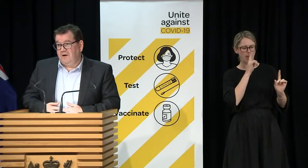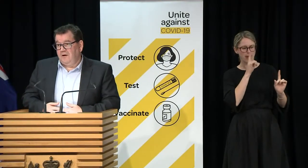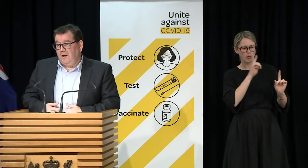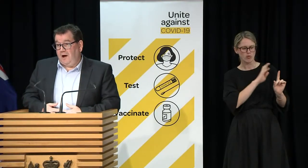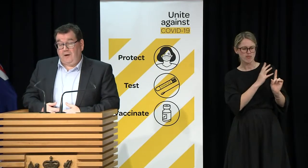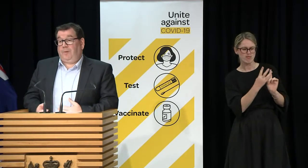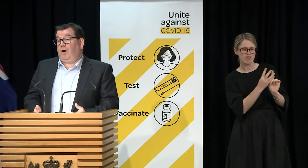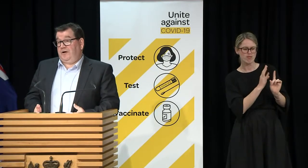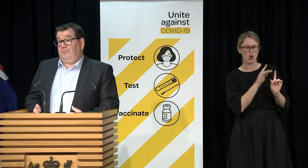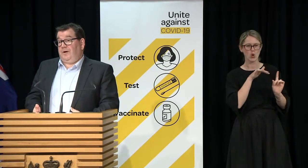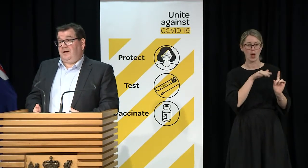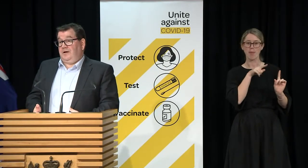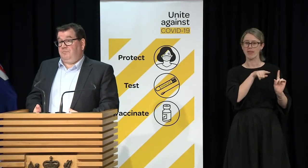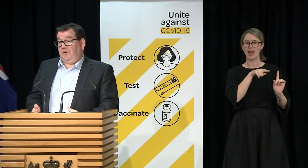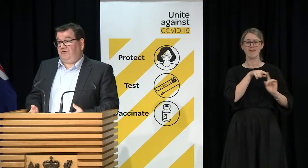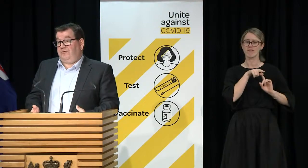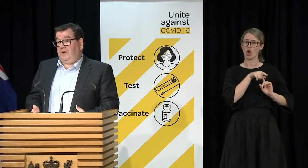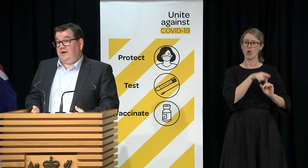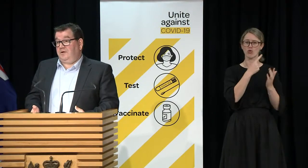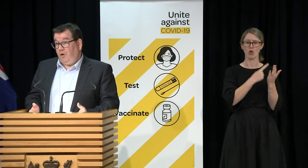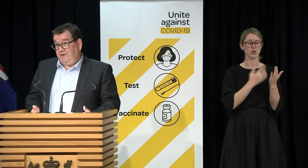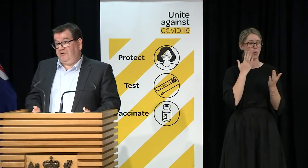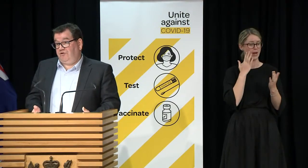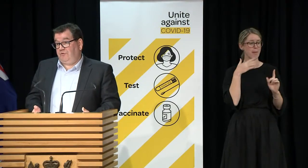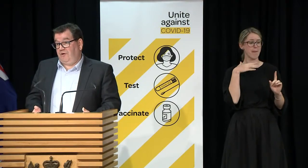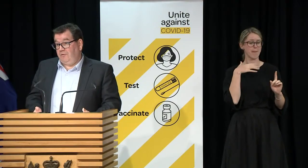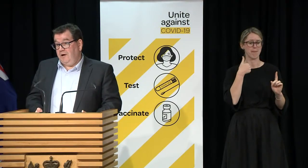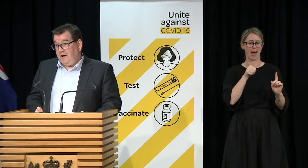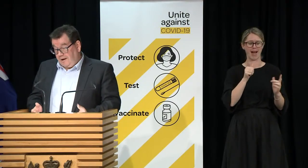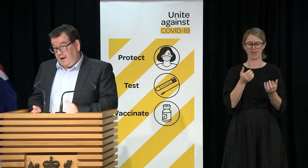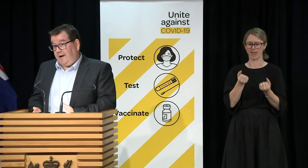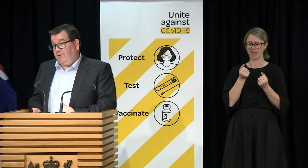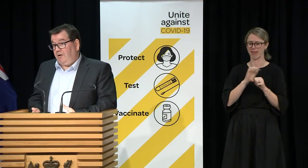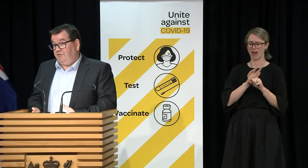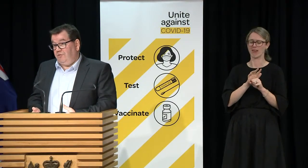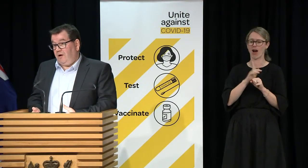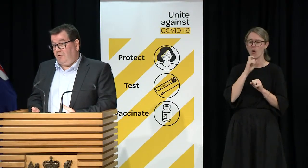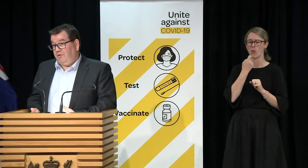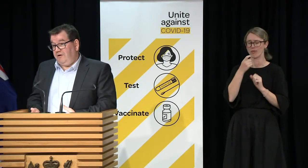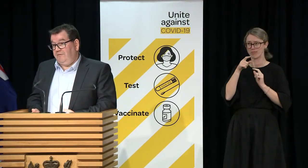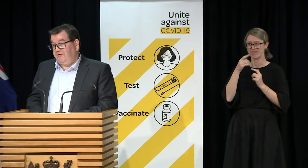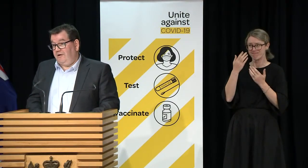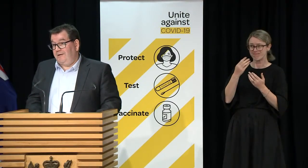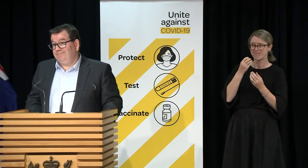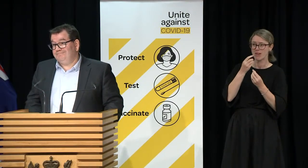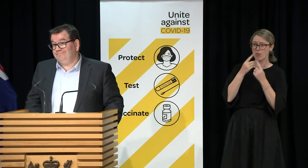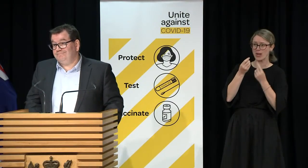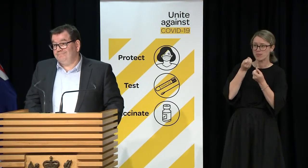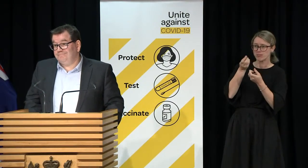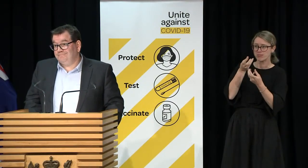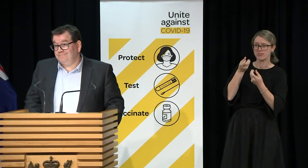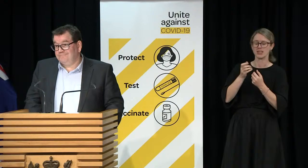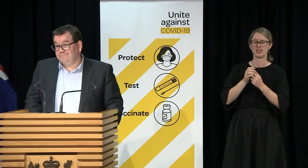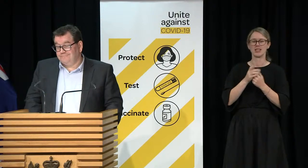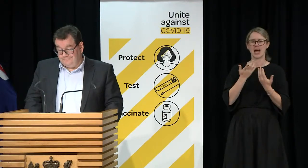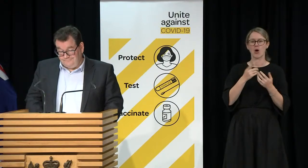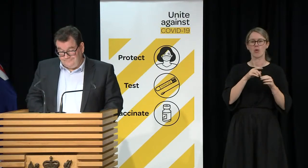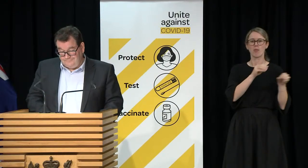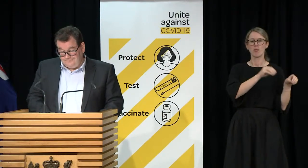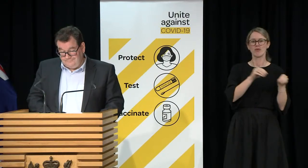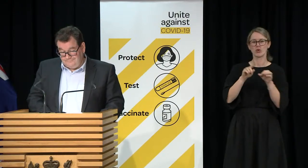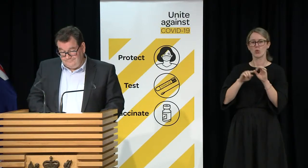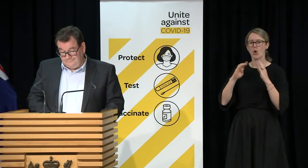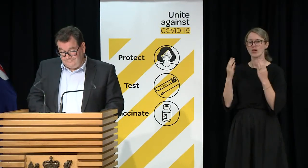but they've complied completely once they got their test result and are now going to a quarantine facility. And are you aware of any